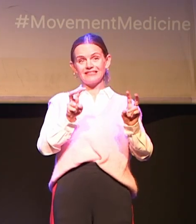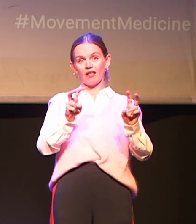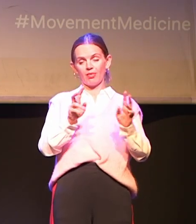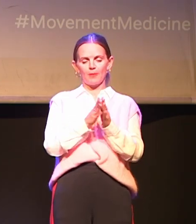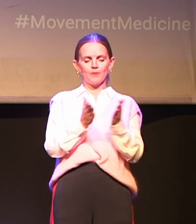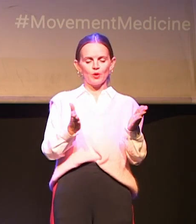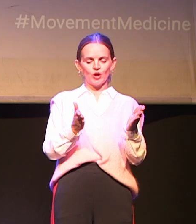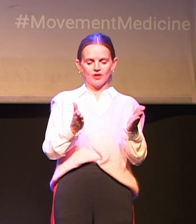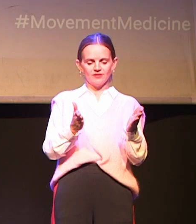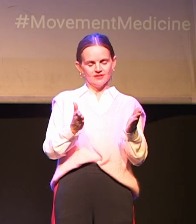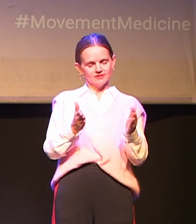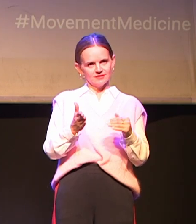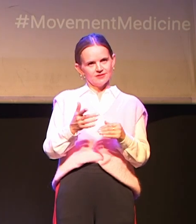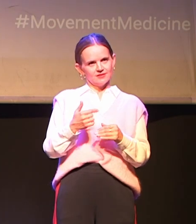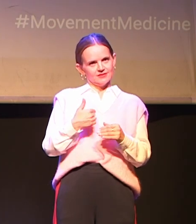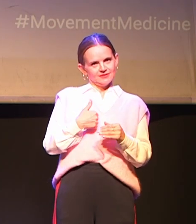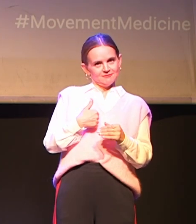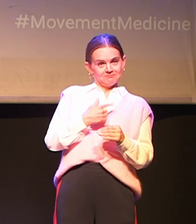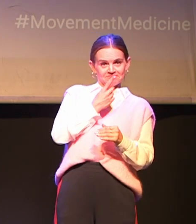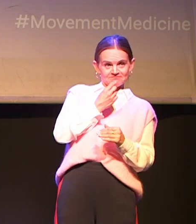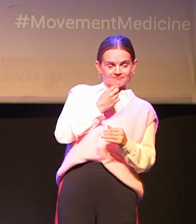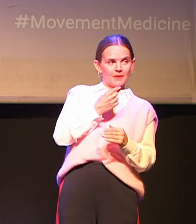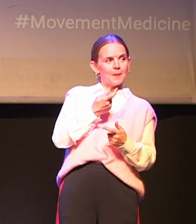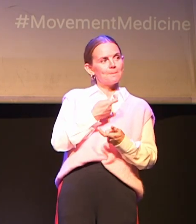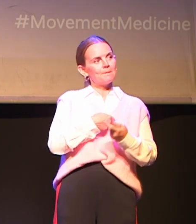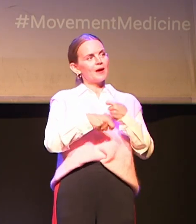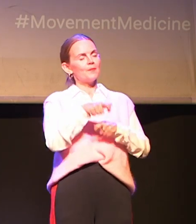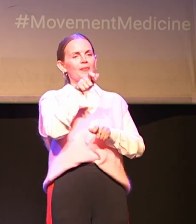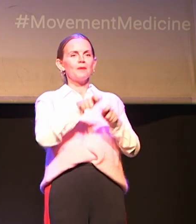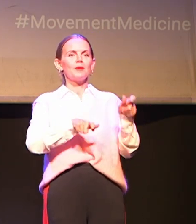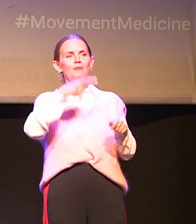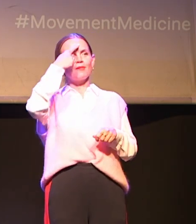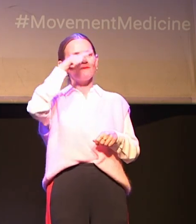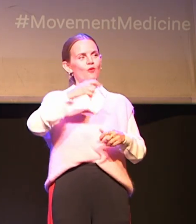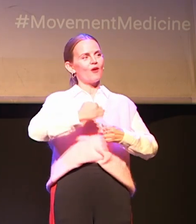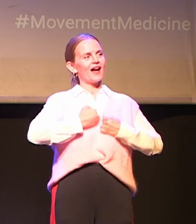be "Becoming the People for Our Time." That's what the title. See,